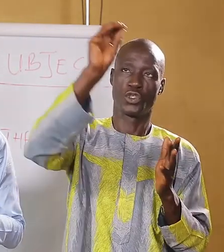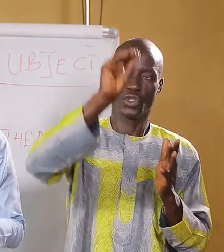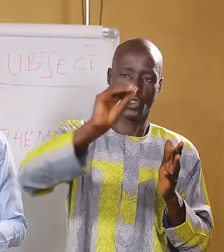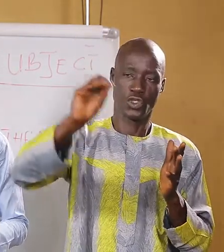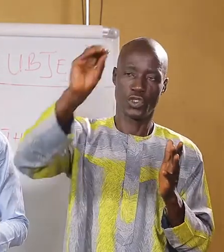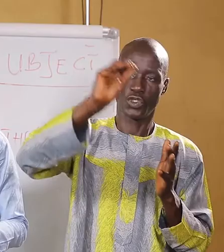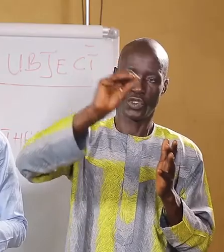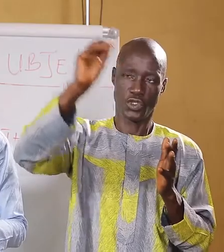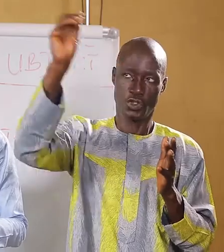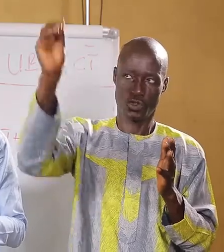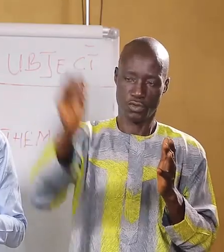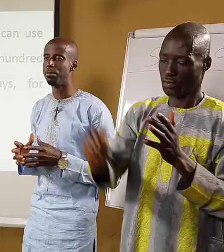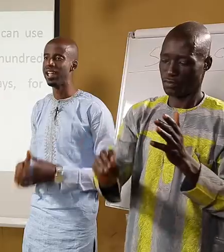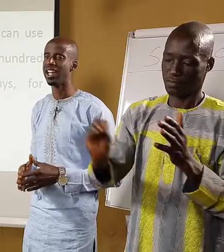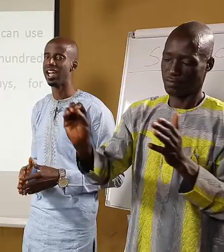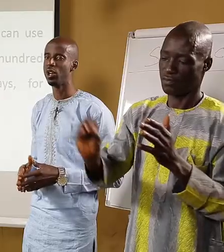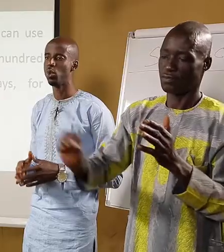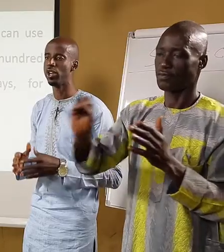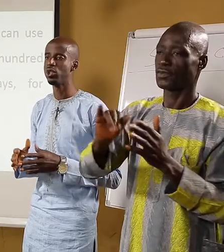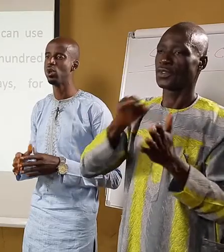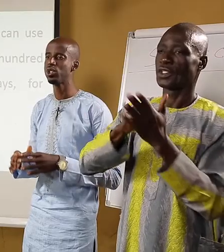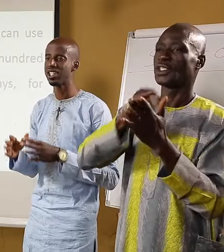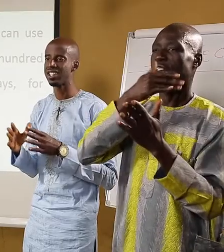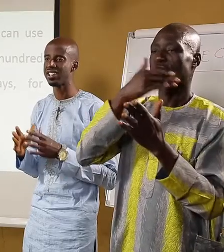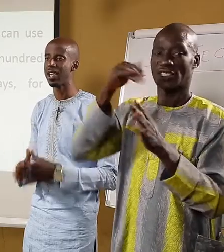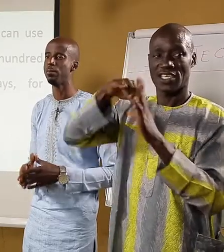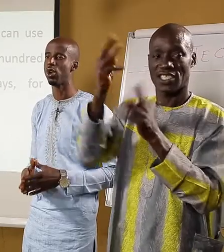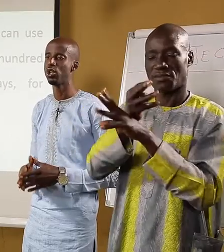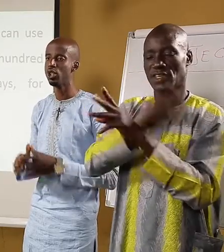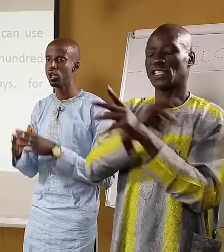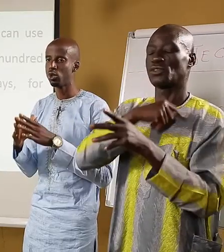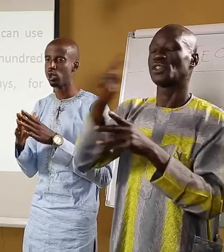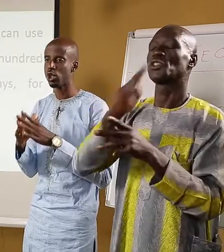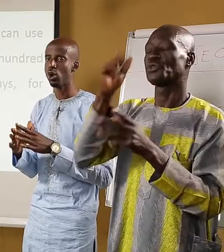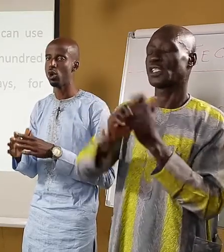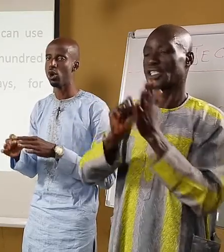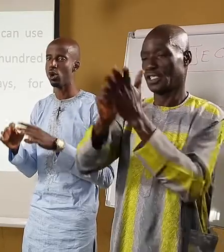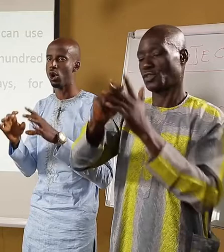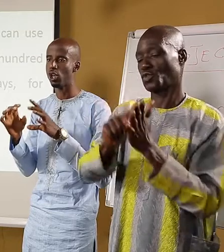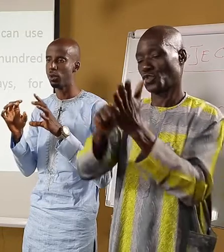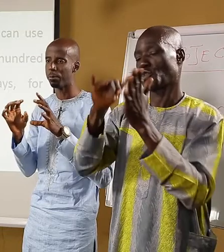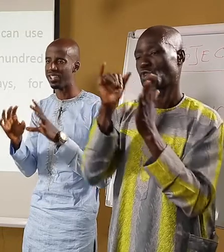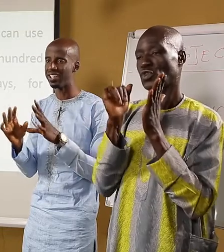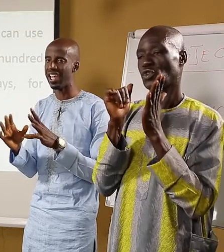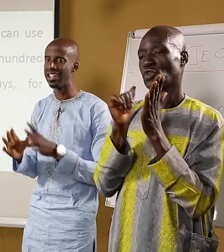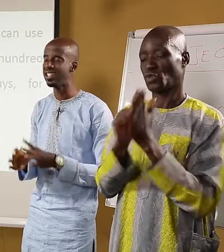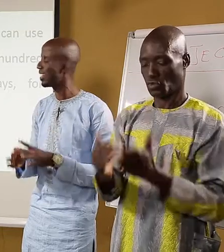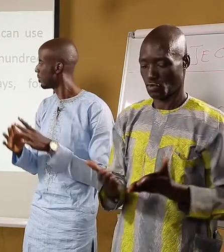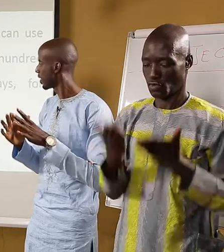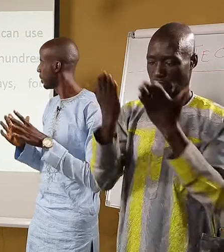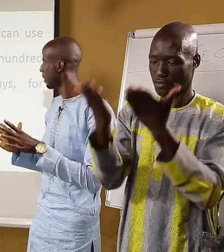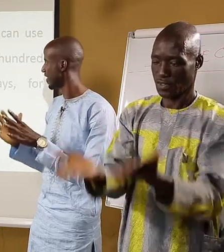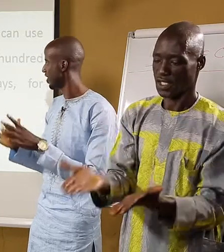So in mathematics, it is better we use the symbol to show or to